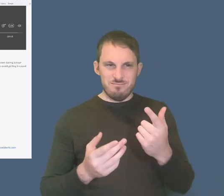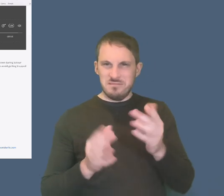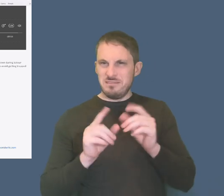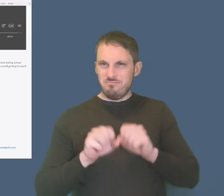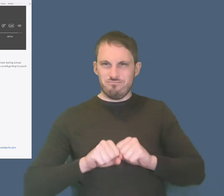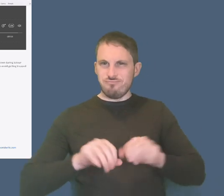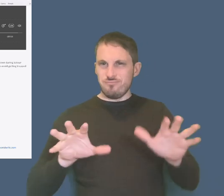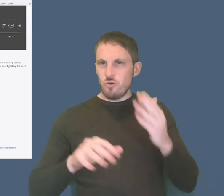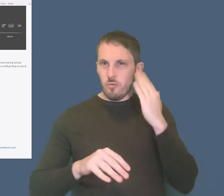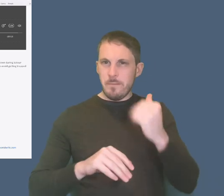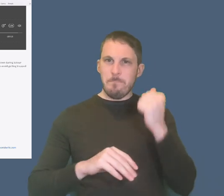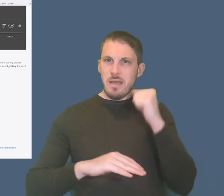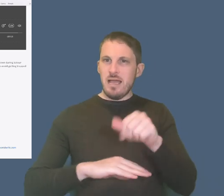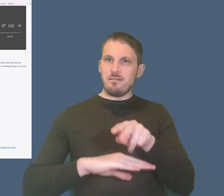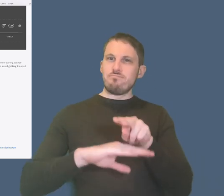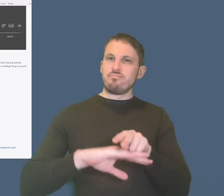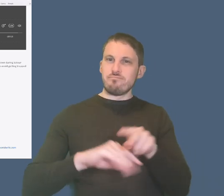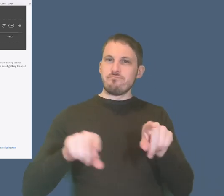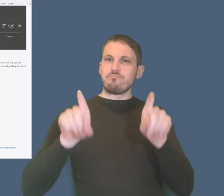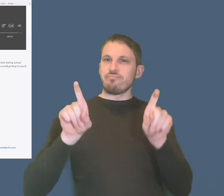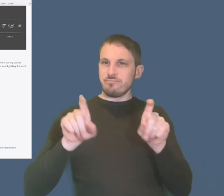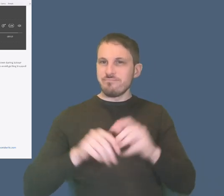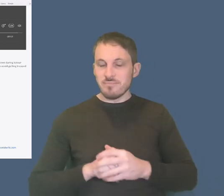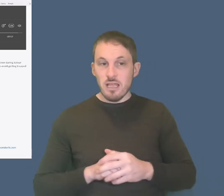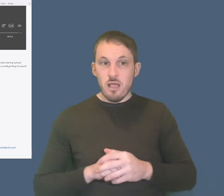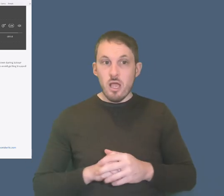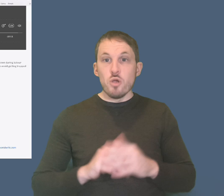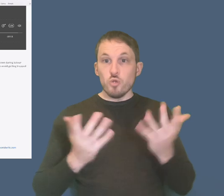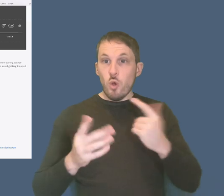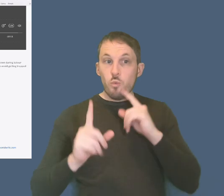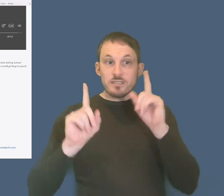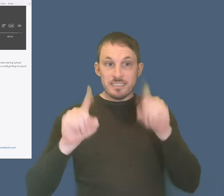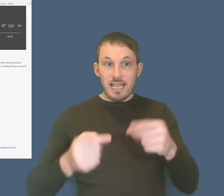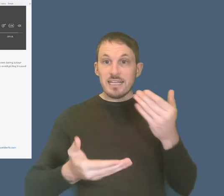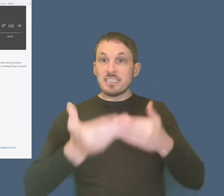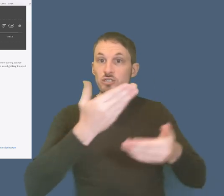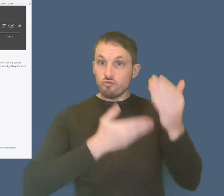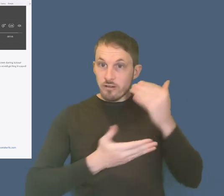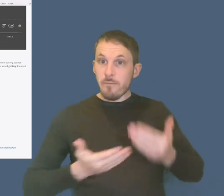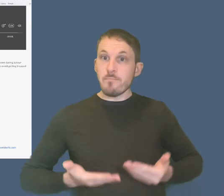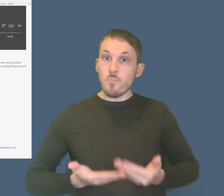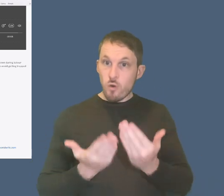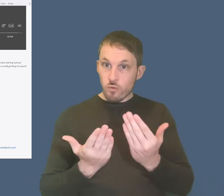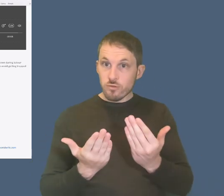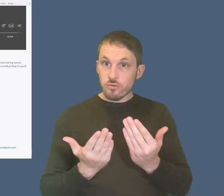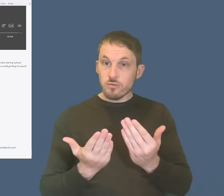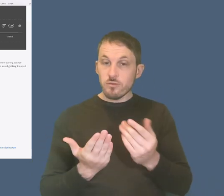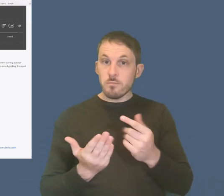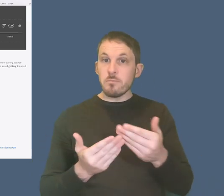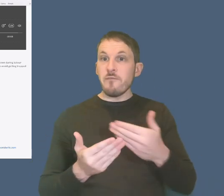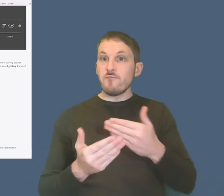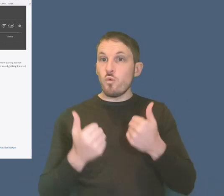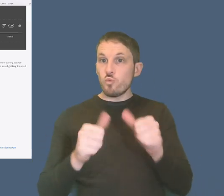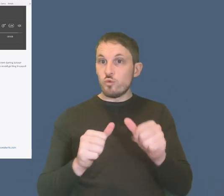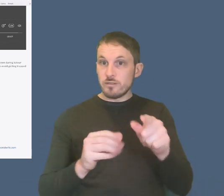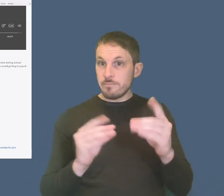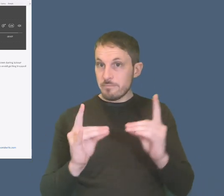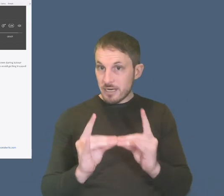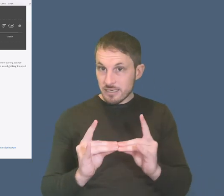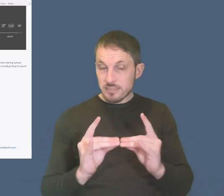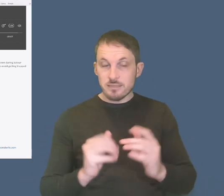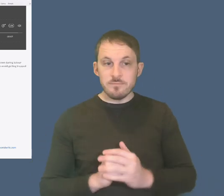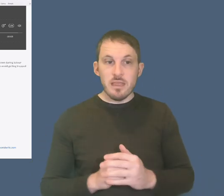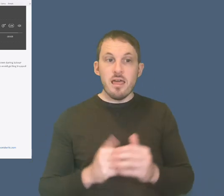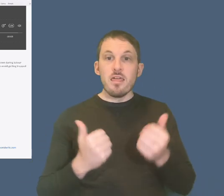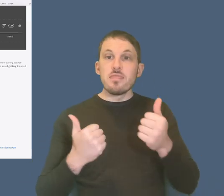So firstly, we'll look at the history of birth and what birth positions women used to use before the bed was an option. Then we'll look at